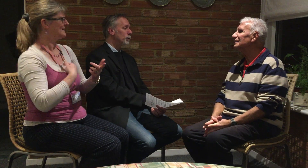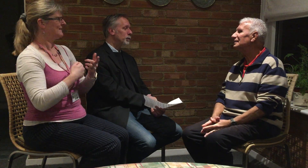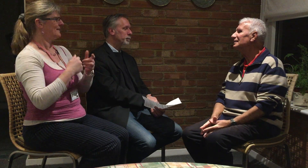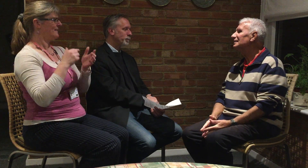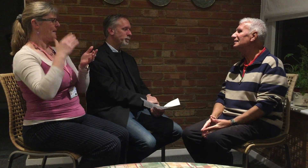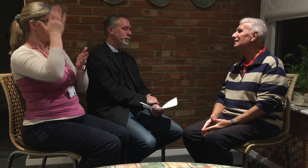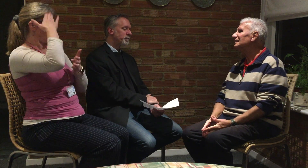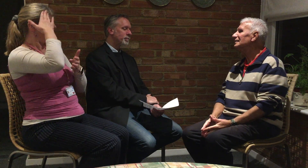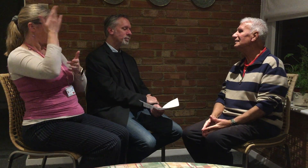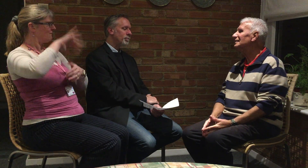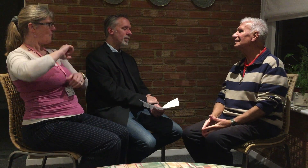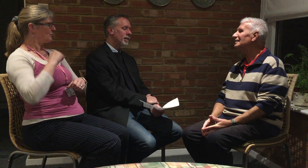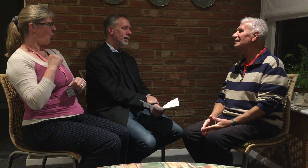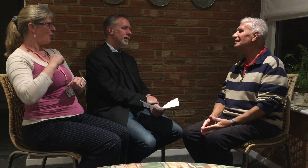Scotland.